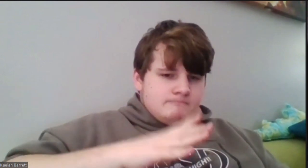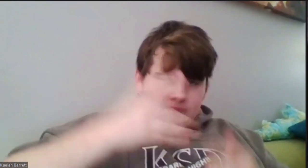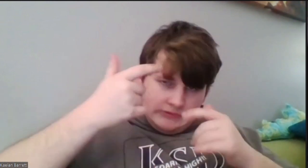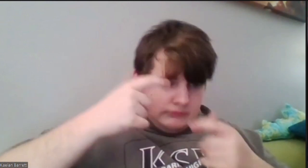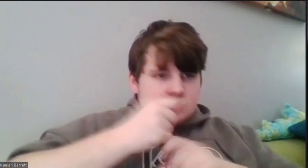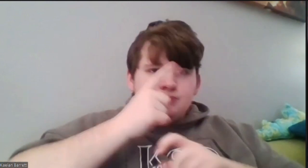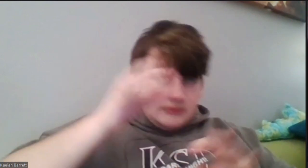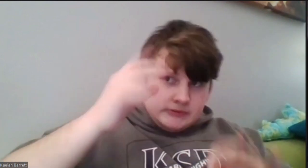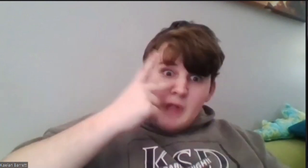And so